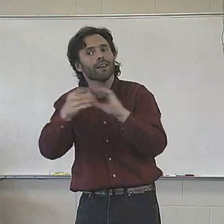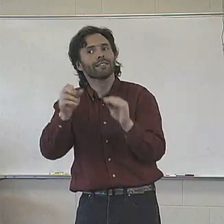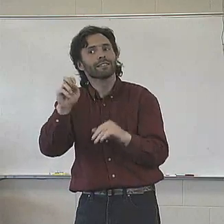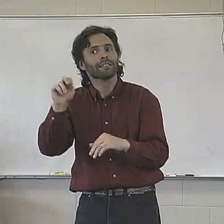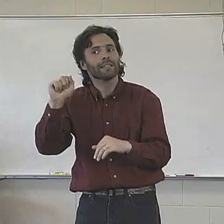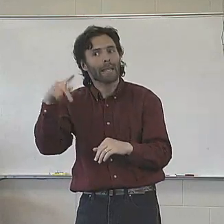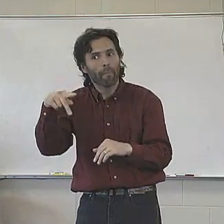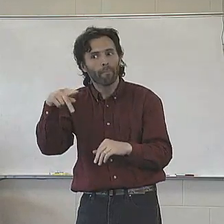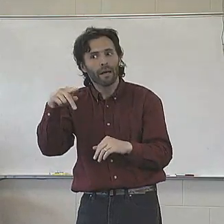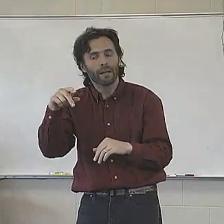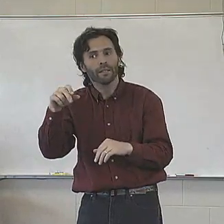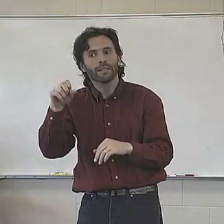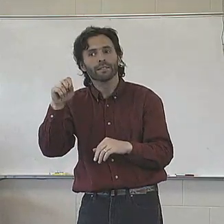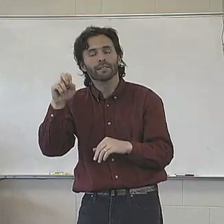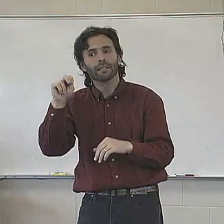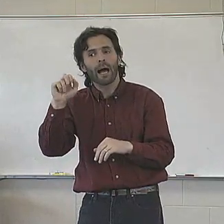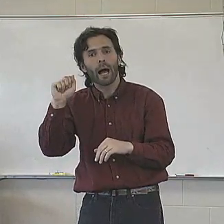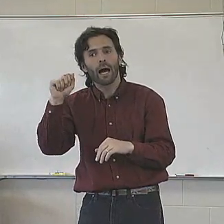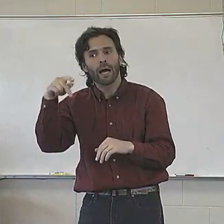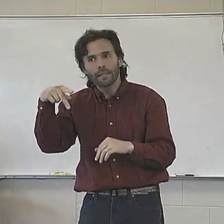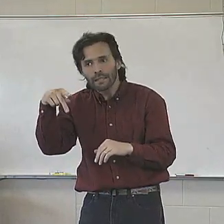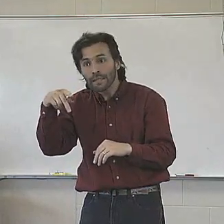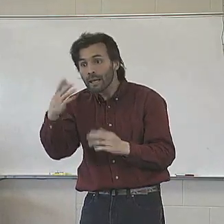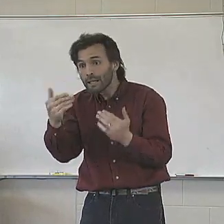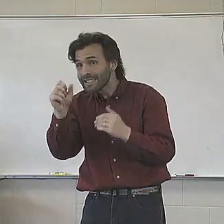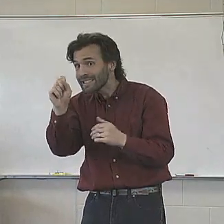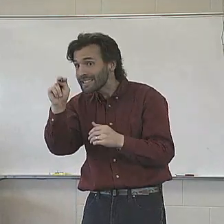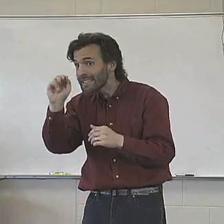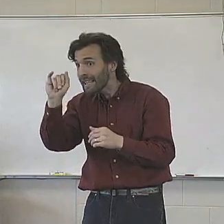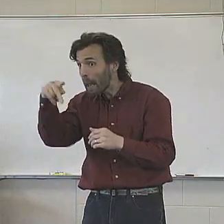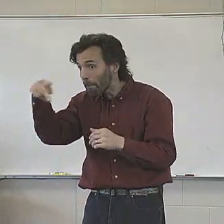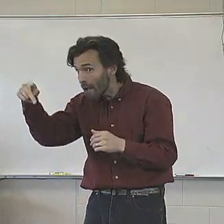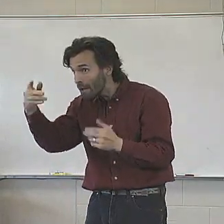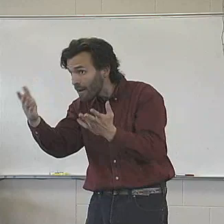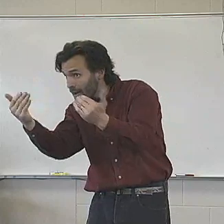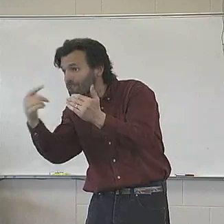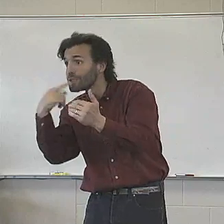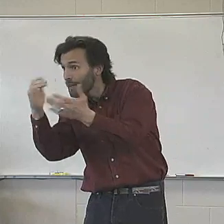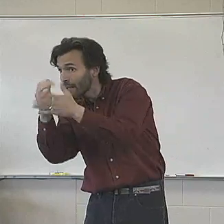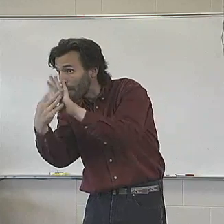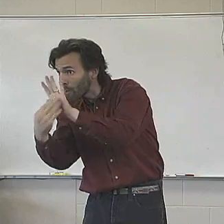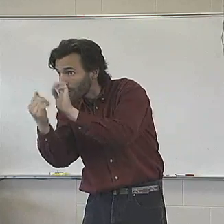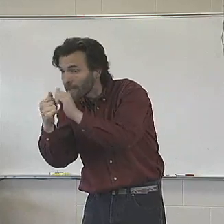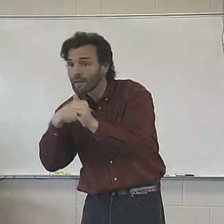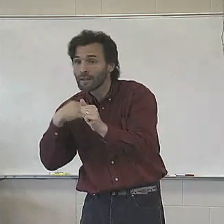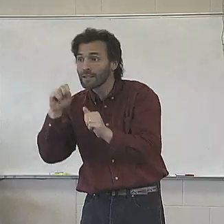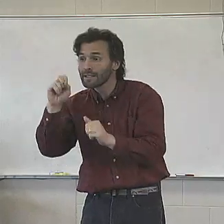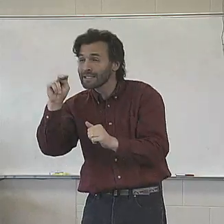Snip, snip, snup, snup, snute,